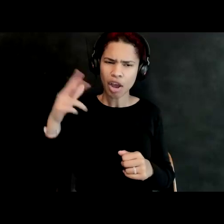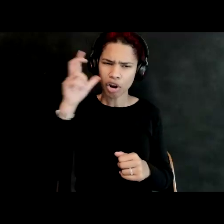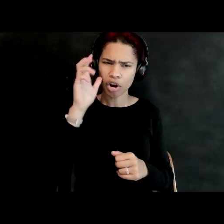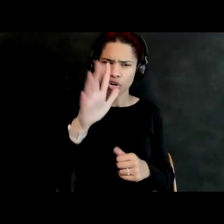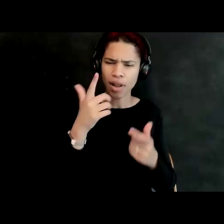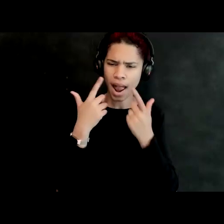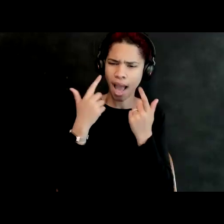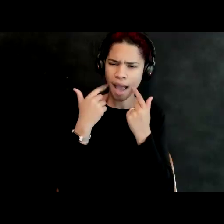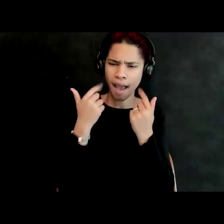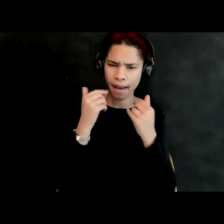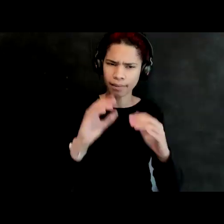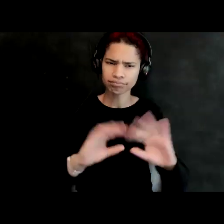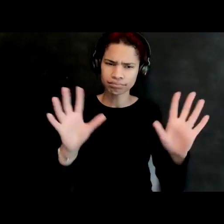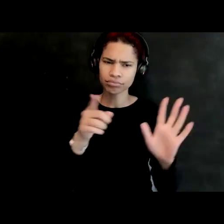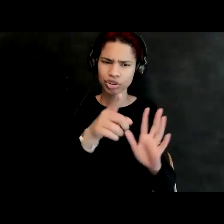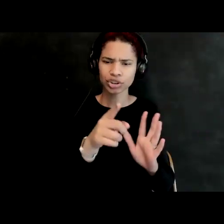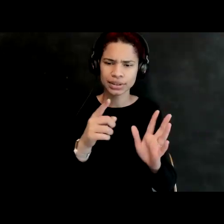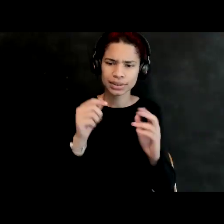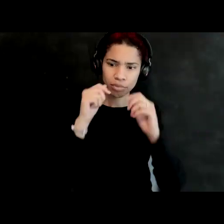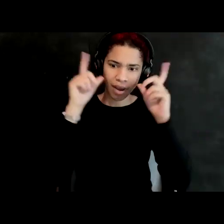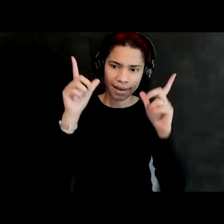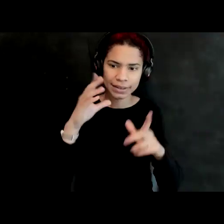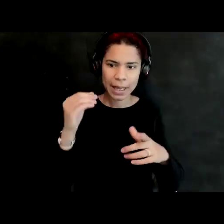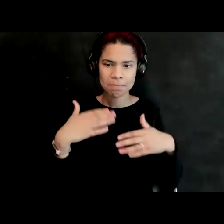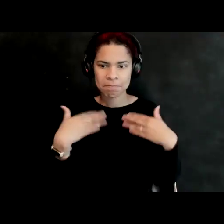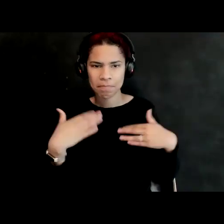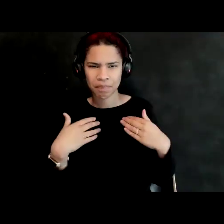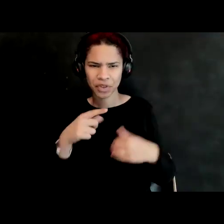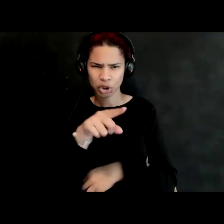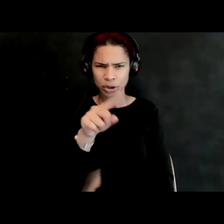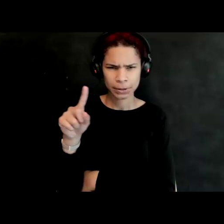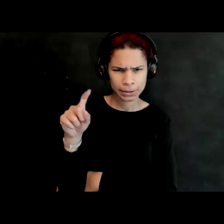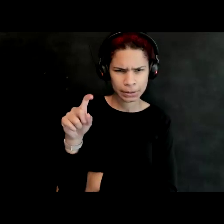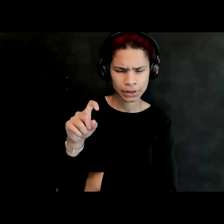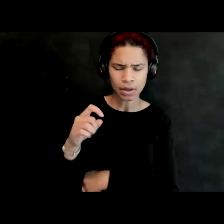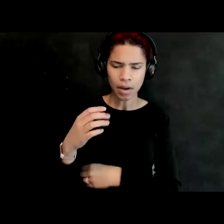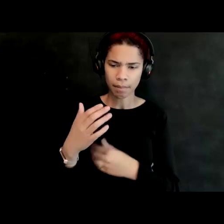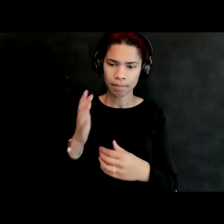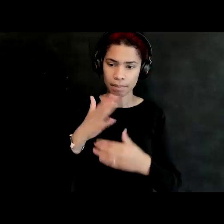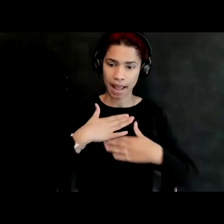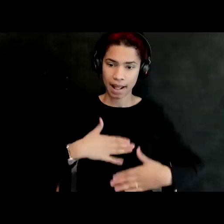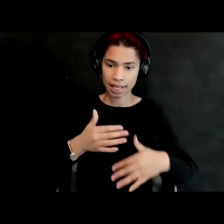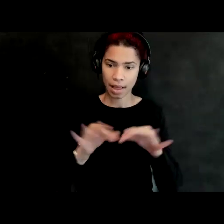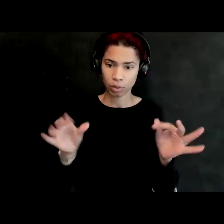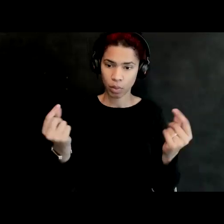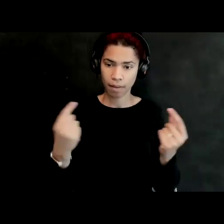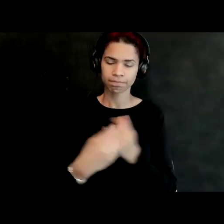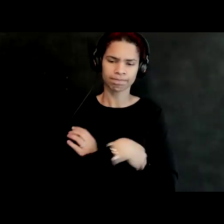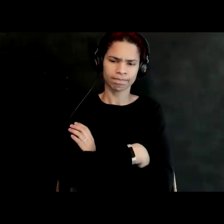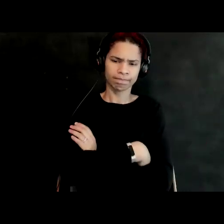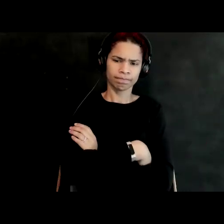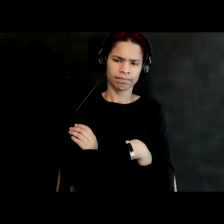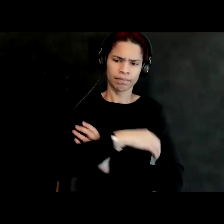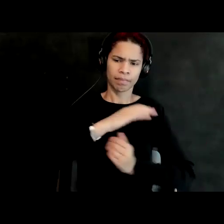to her surprise and delight. She questioned him, her body language shifting from guarded to open, her hands